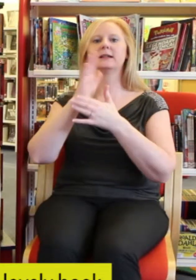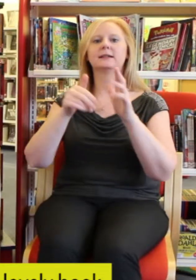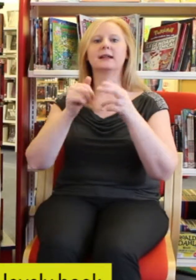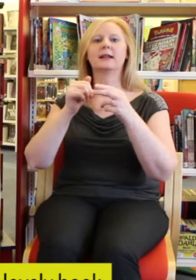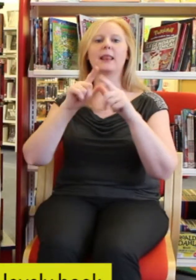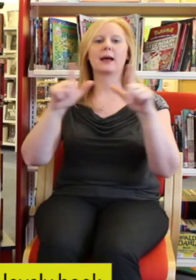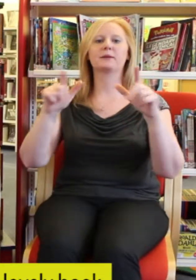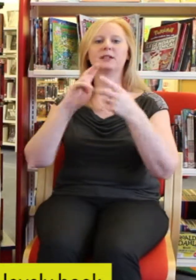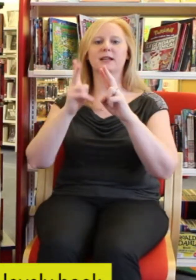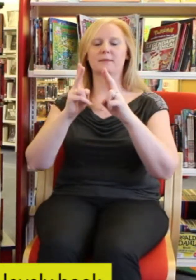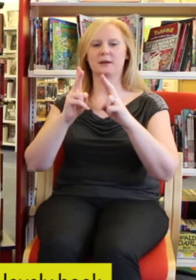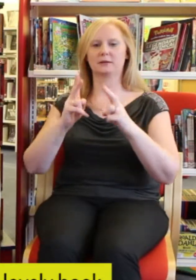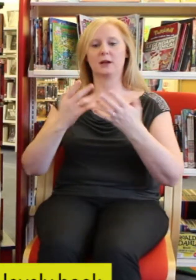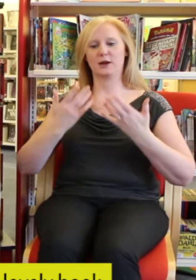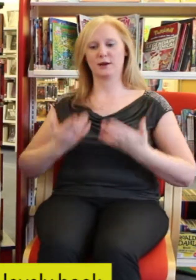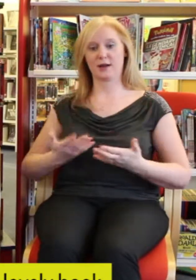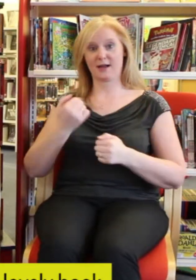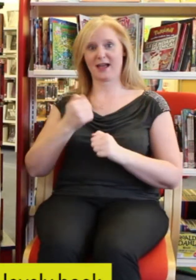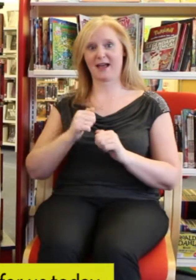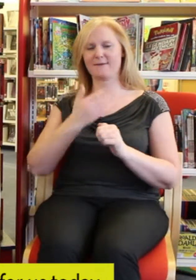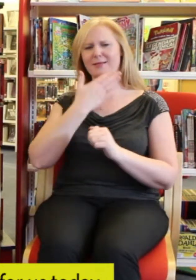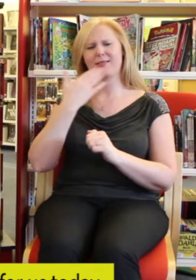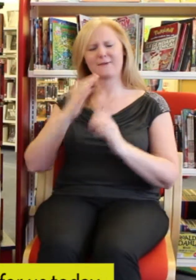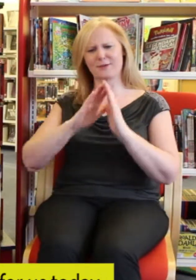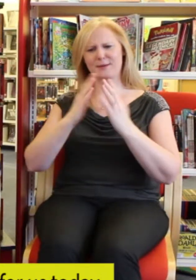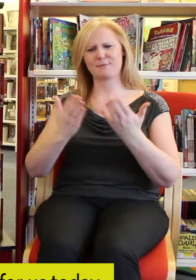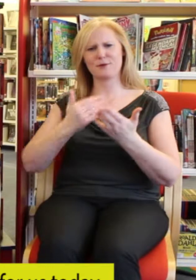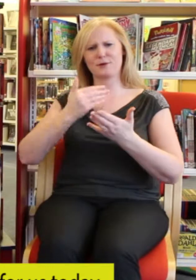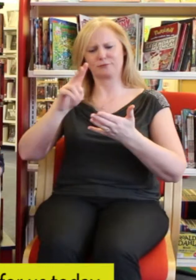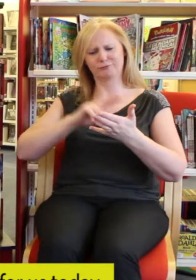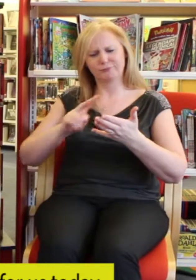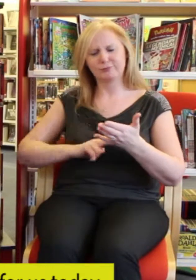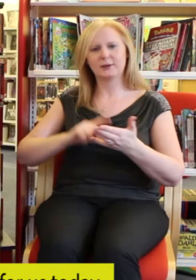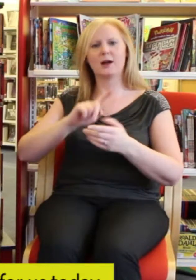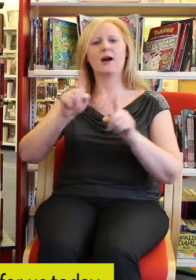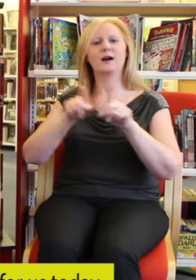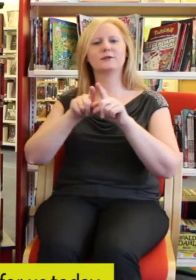Now I have a lovely book and a rhyme for us today.